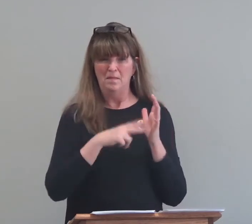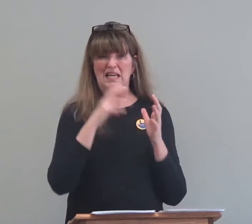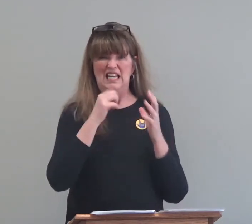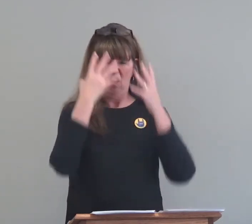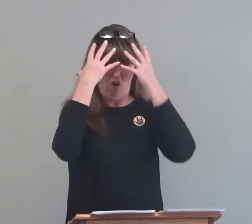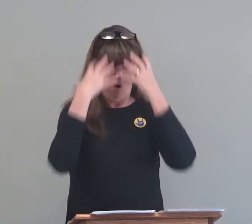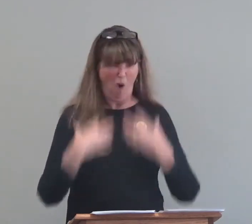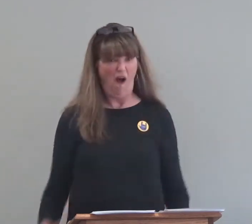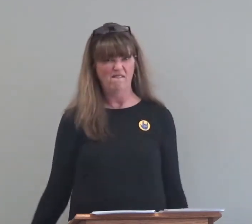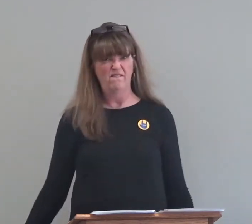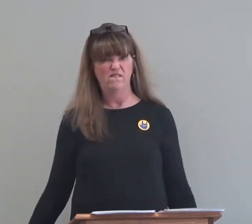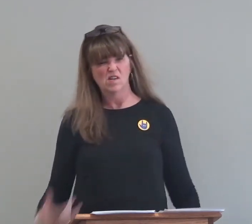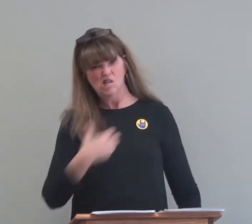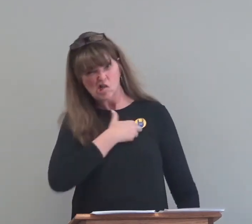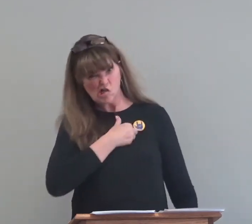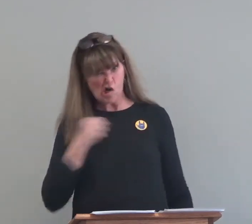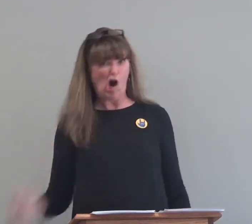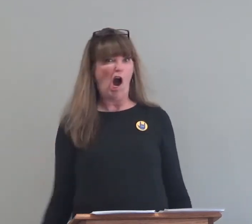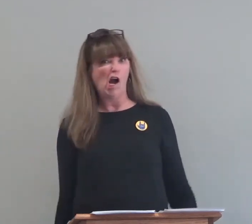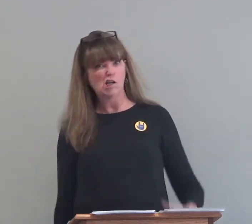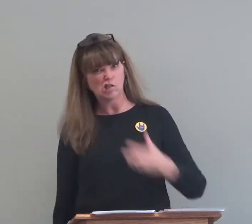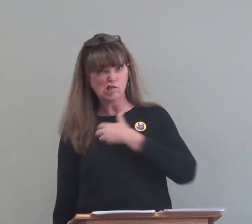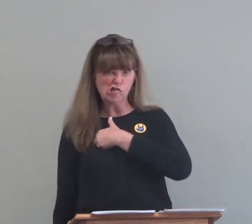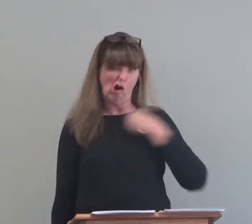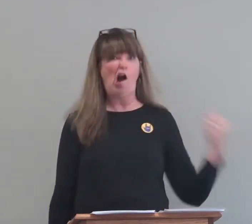plaster, which means he was able to unplaster himself.